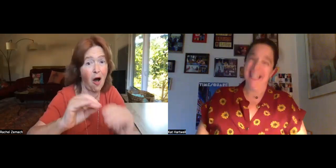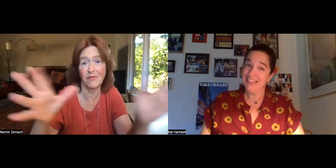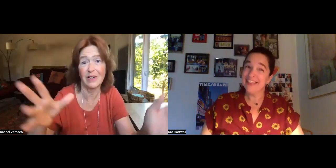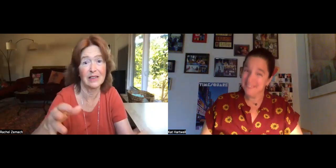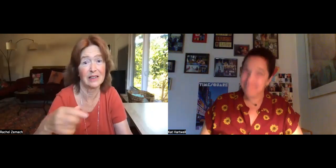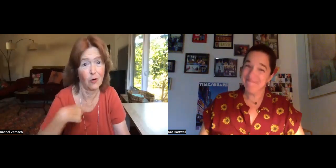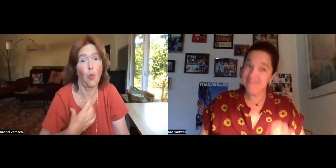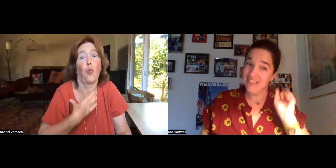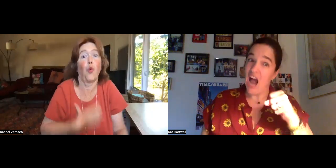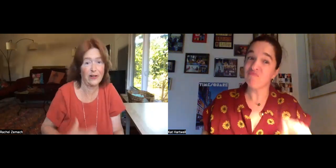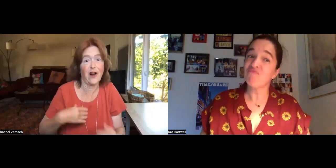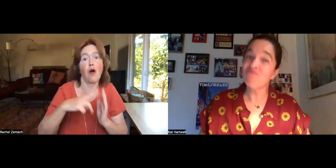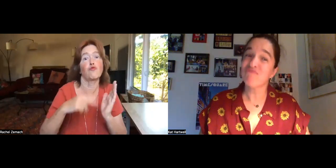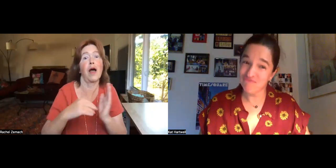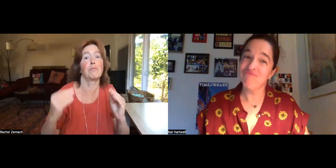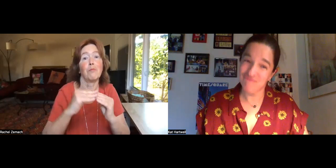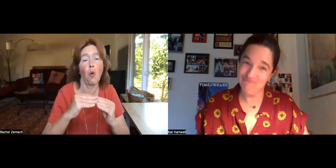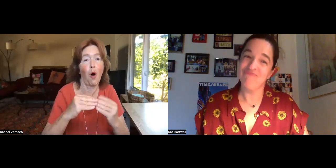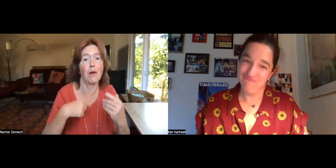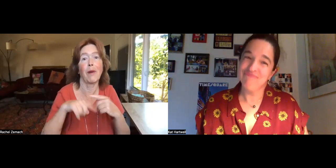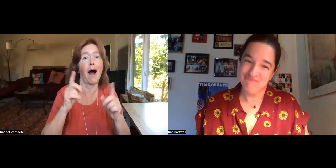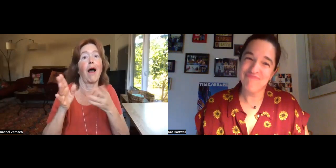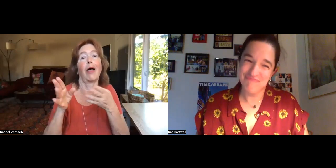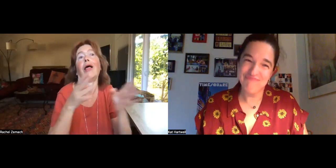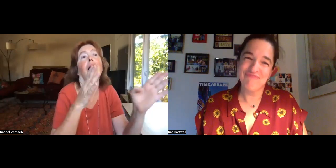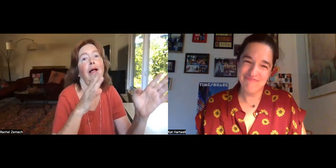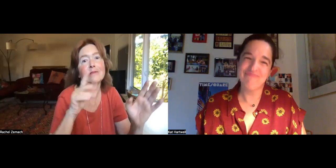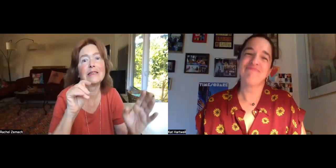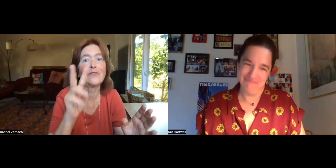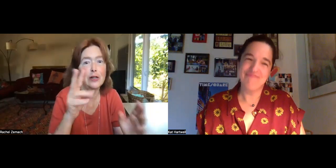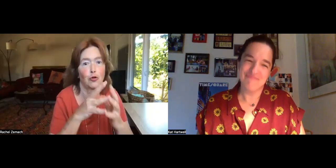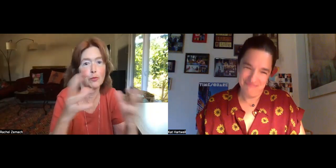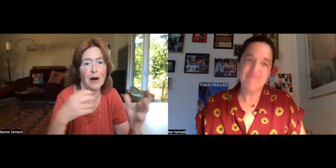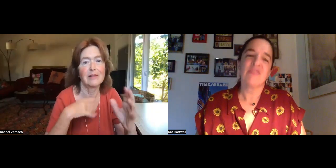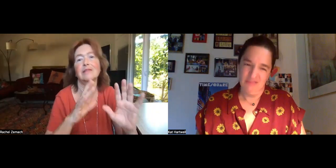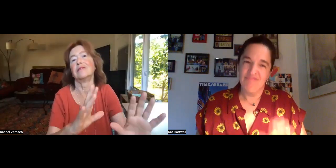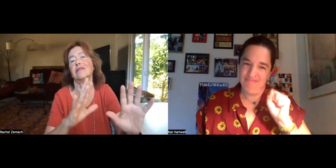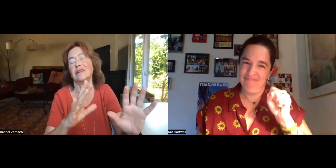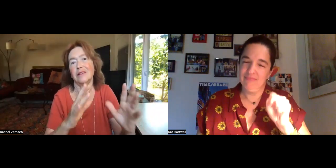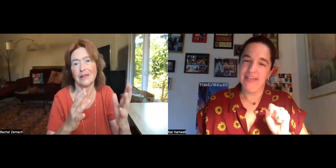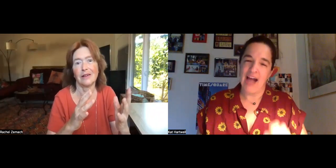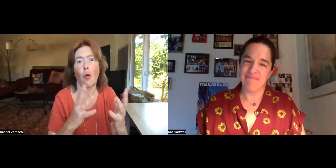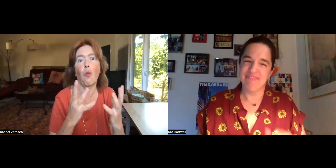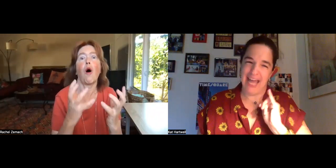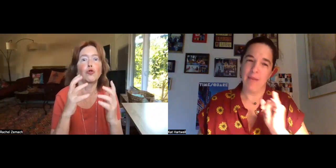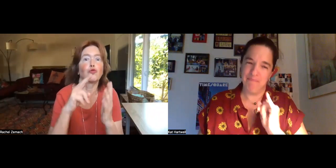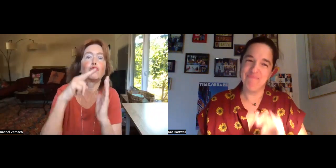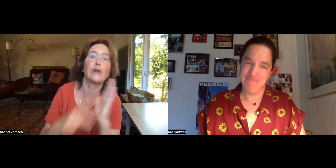up. Yeah. Really read more, but TV too much. Yeah, same.